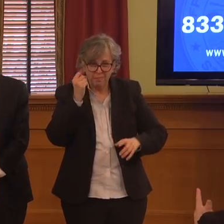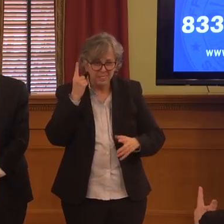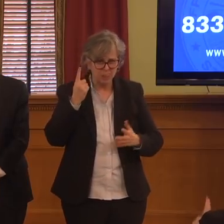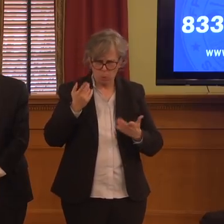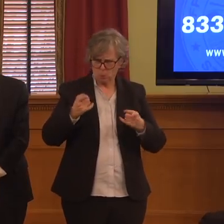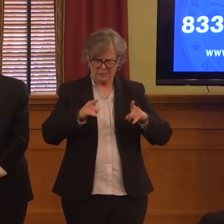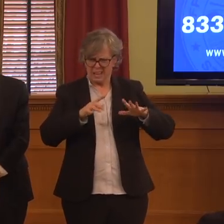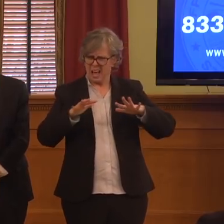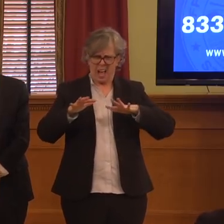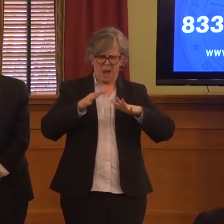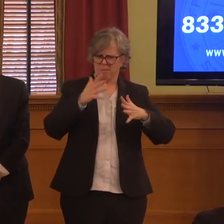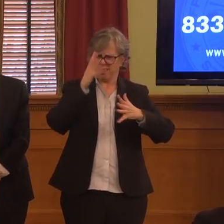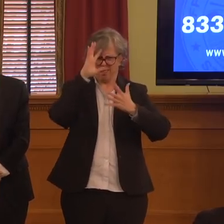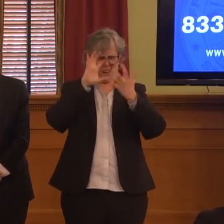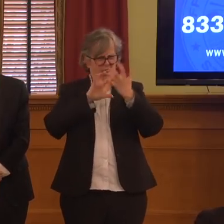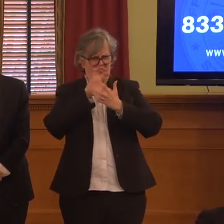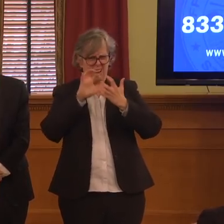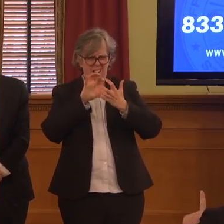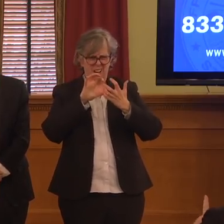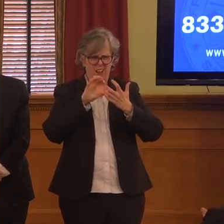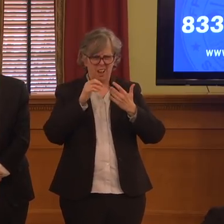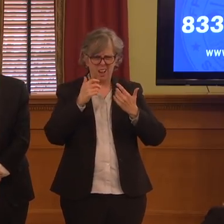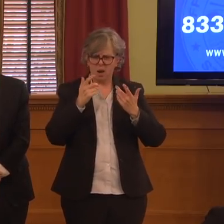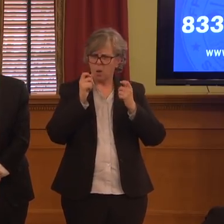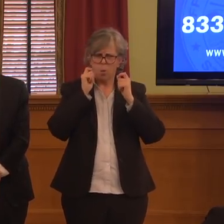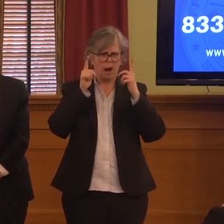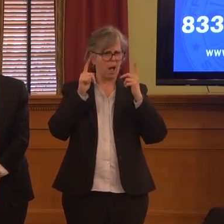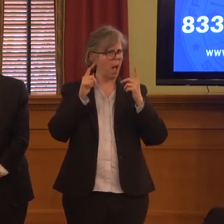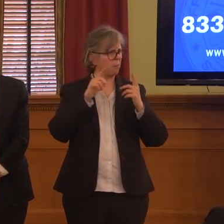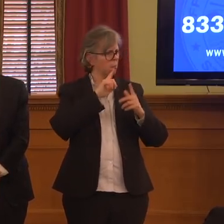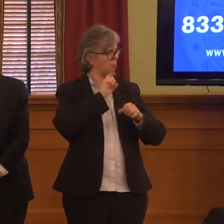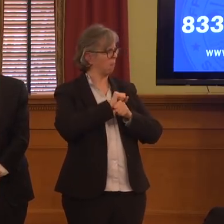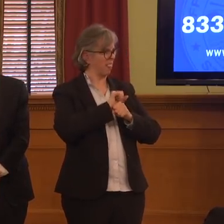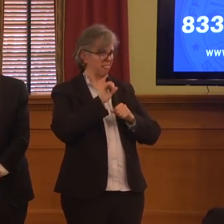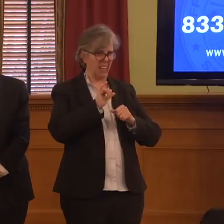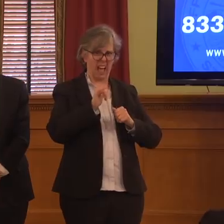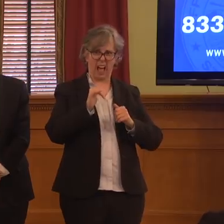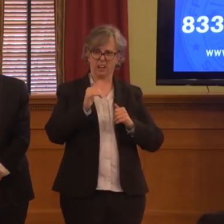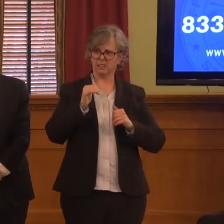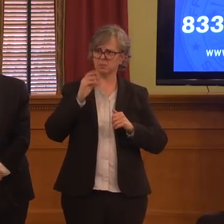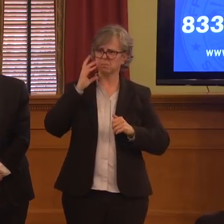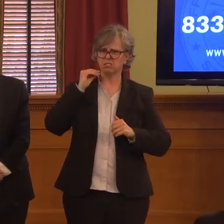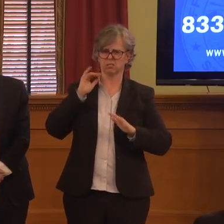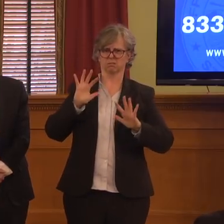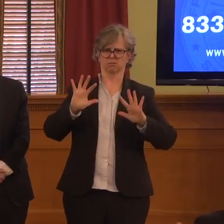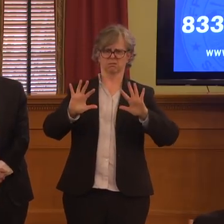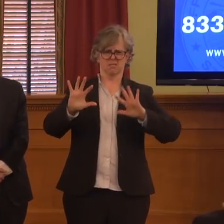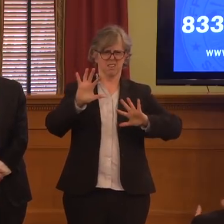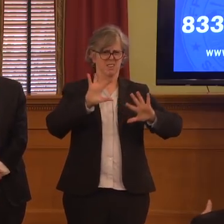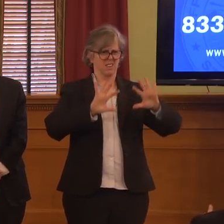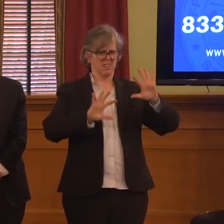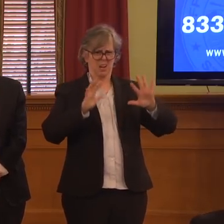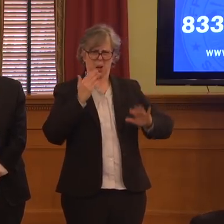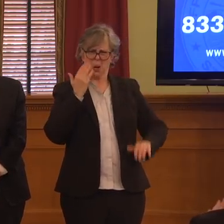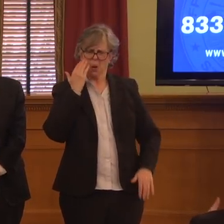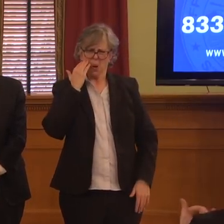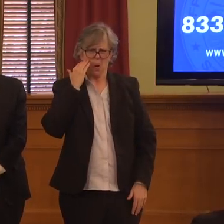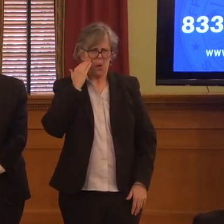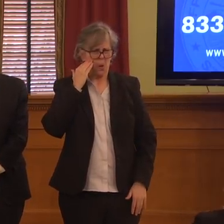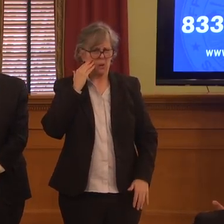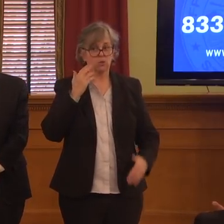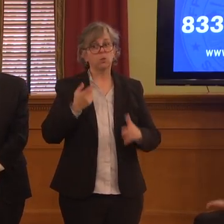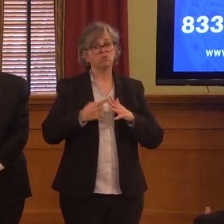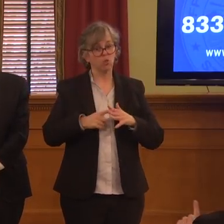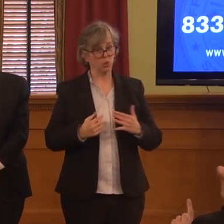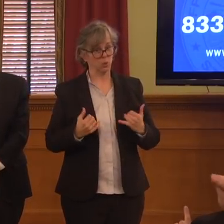to our new reality. And one of the things we're going to begin to put on our website, we began today, are a series